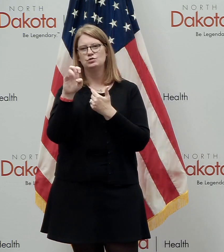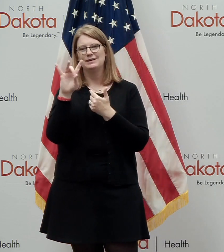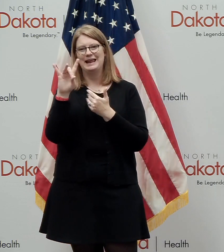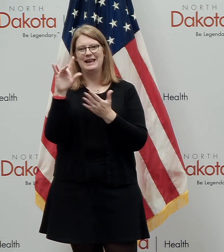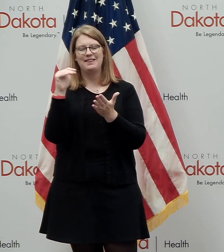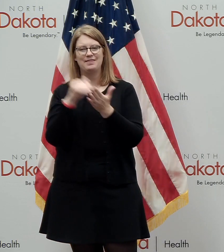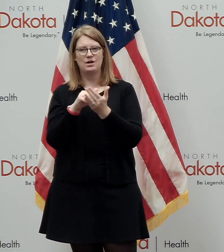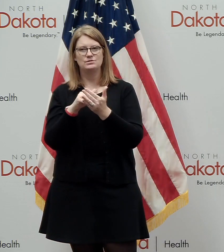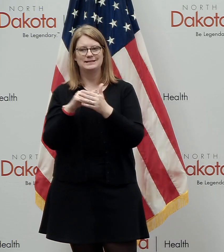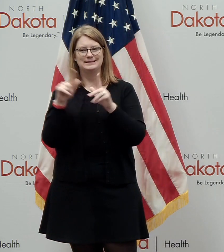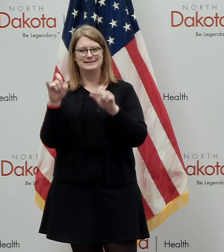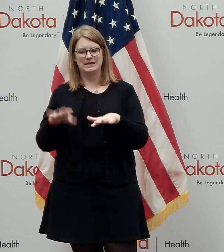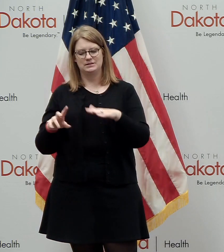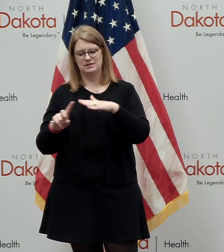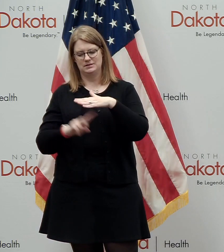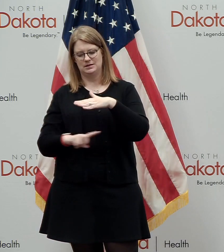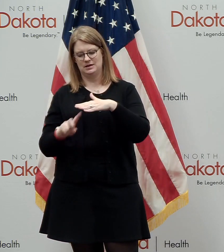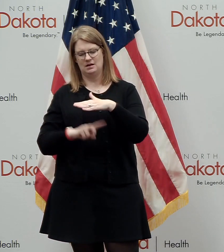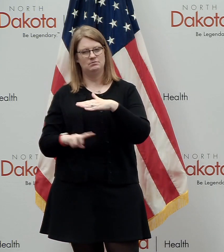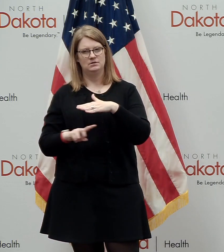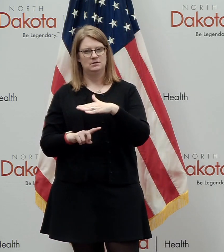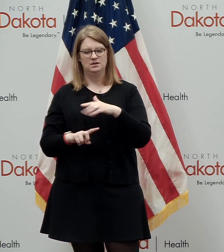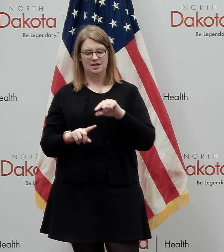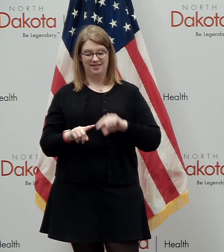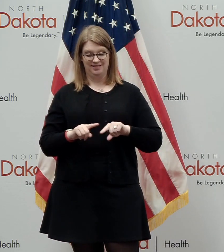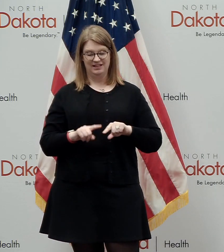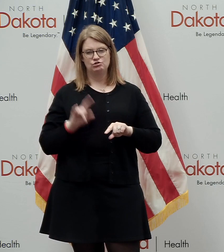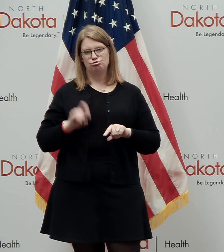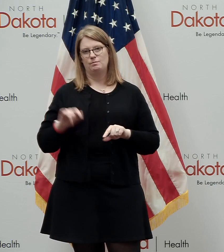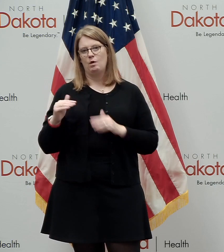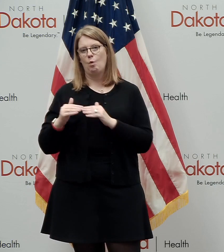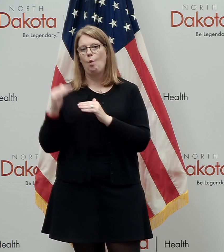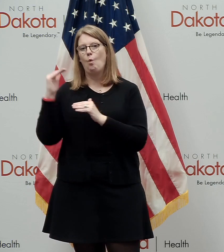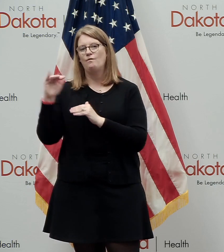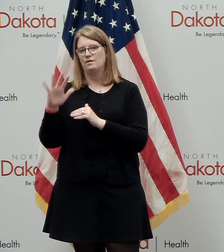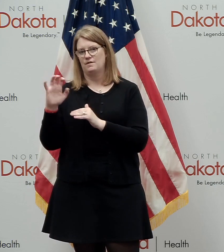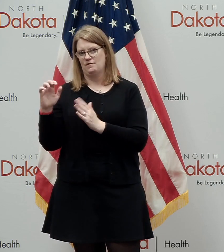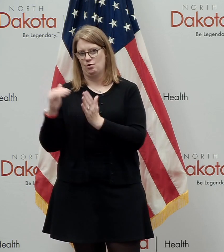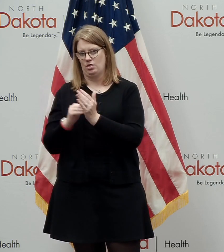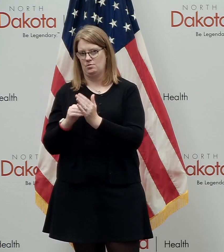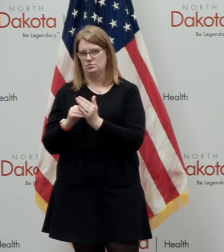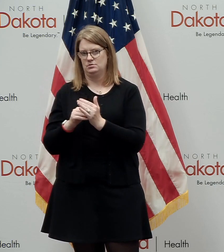208,000 tests in the denominator versus over 500,000.